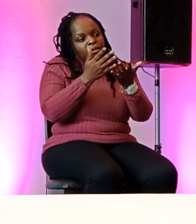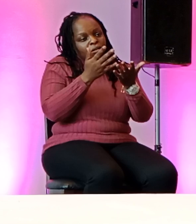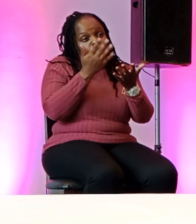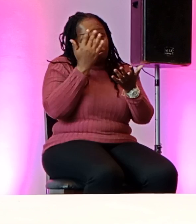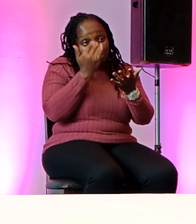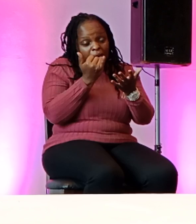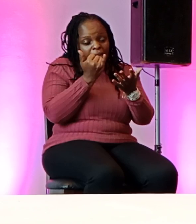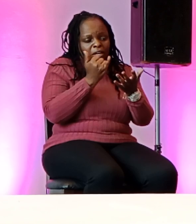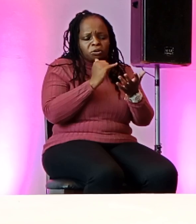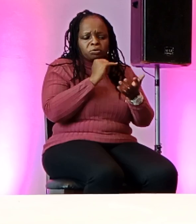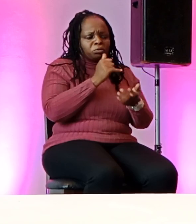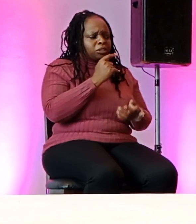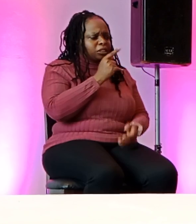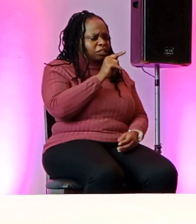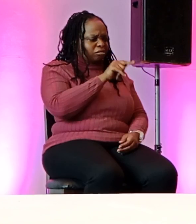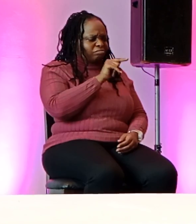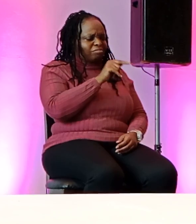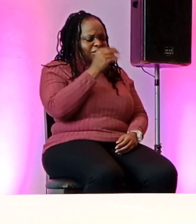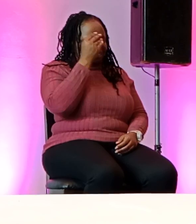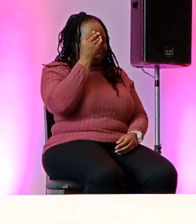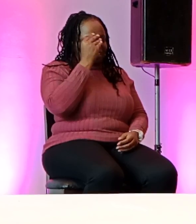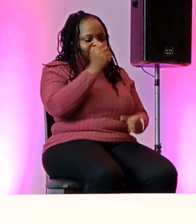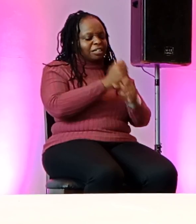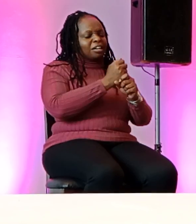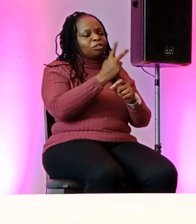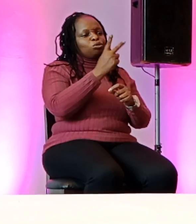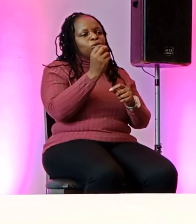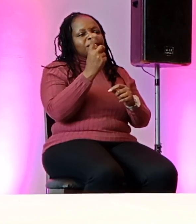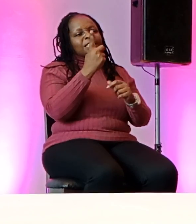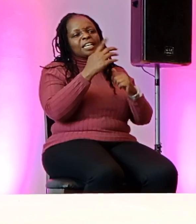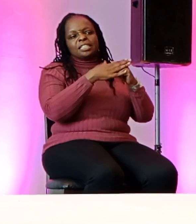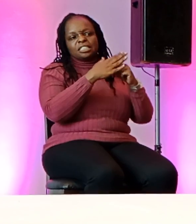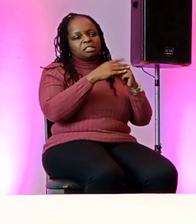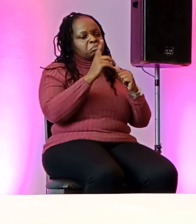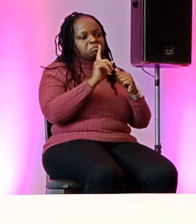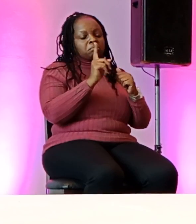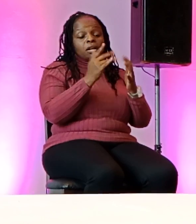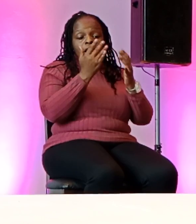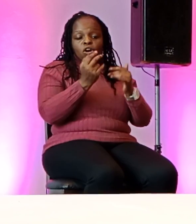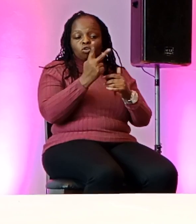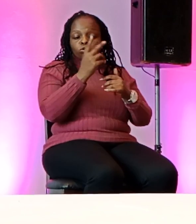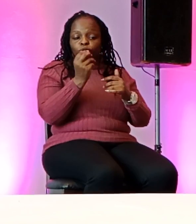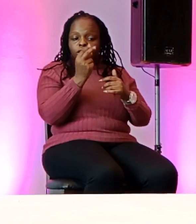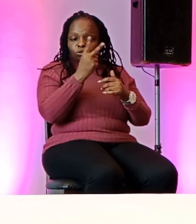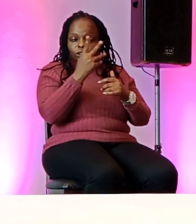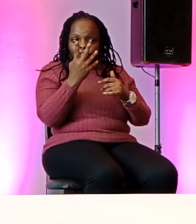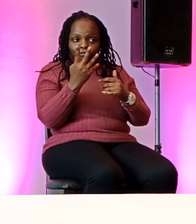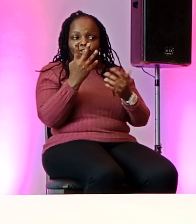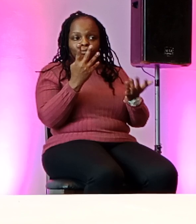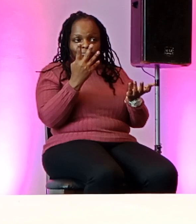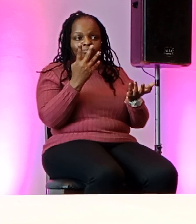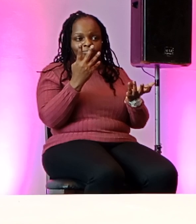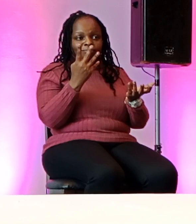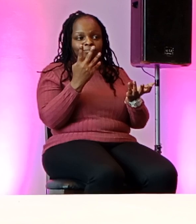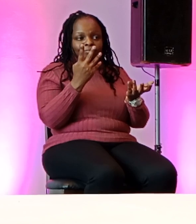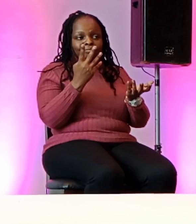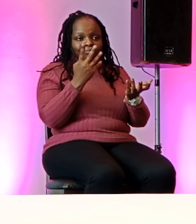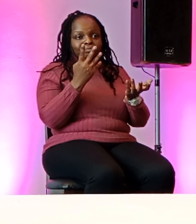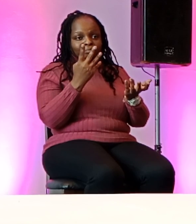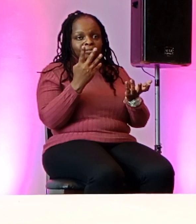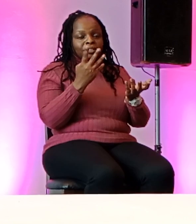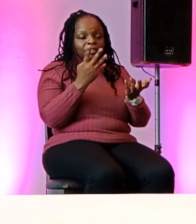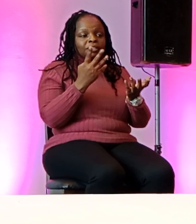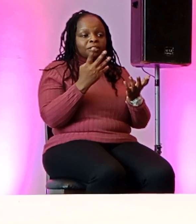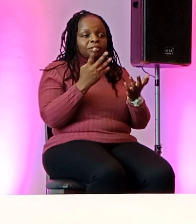not referring to a study done in 2019. We are in 2024, ladies.